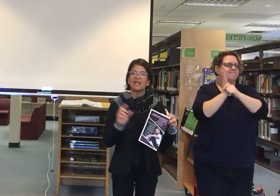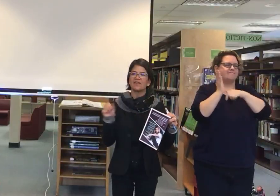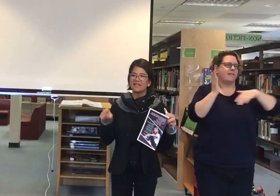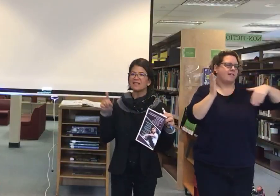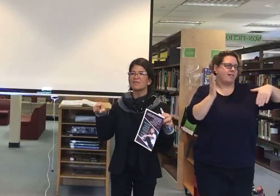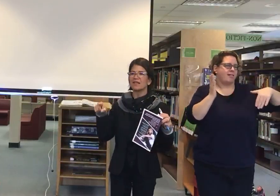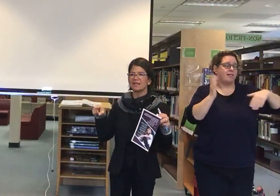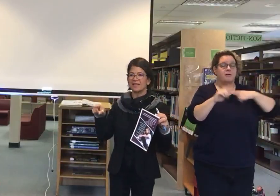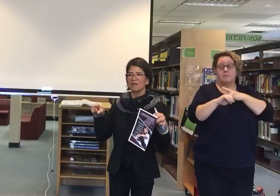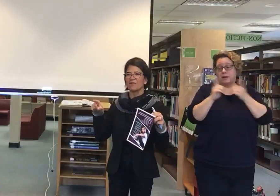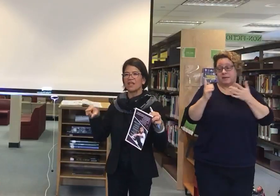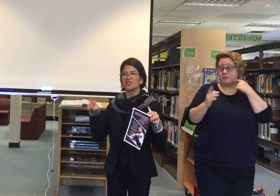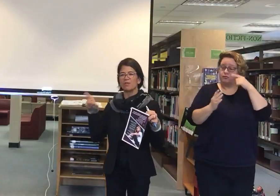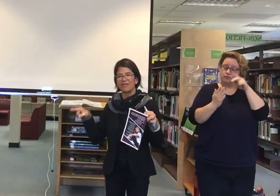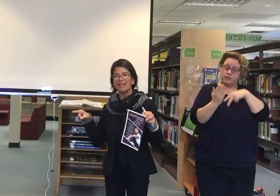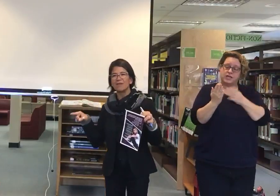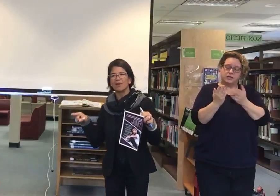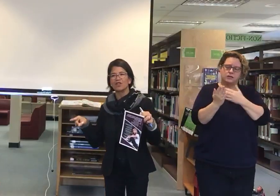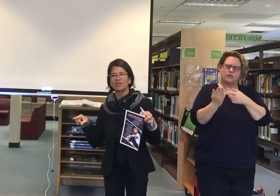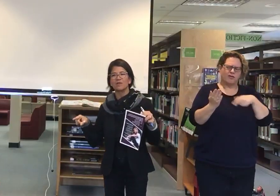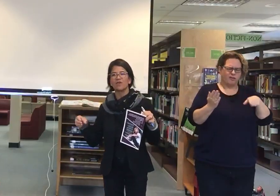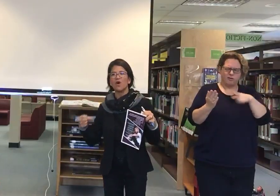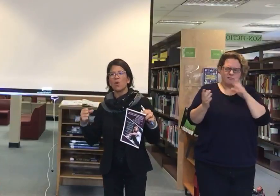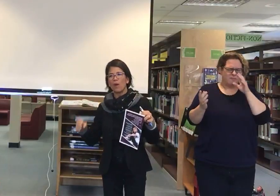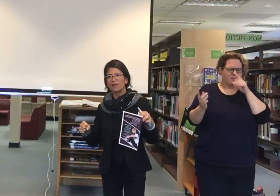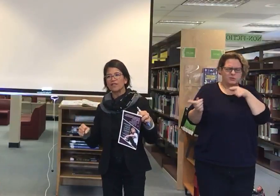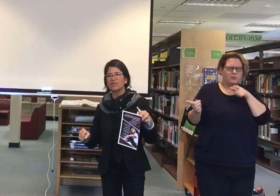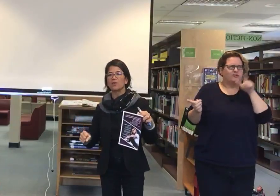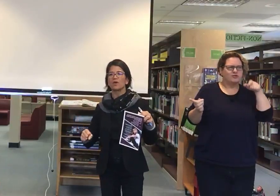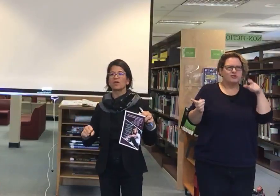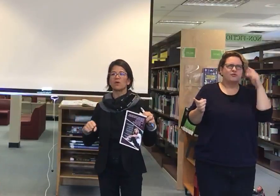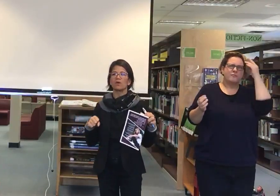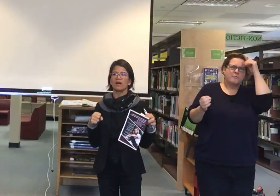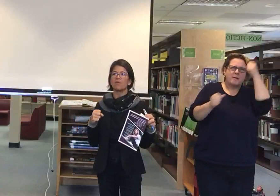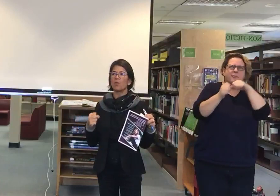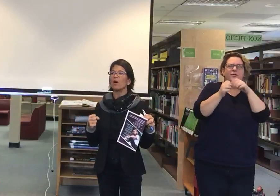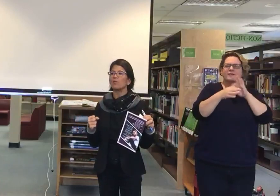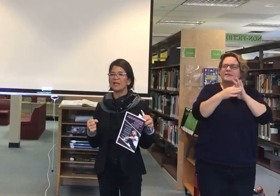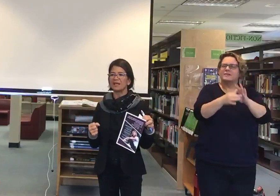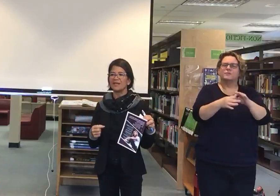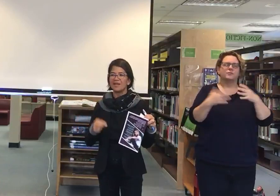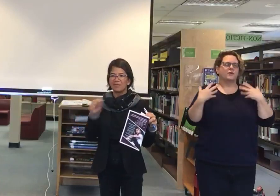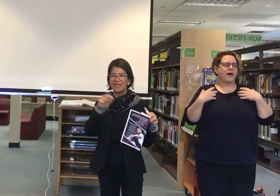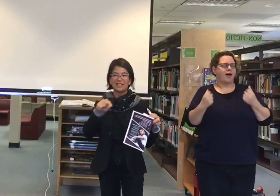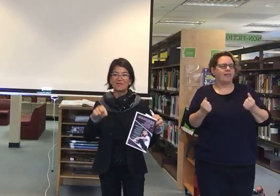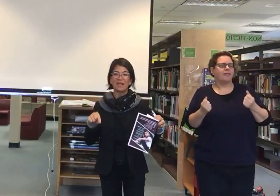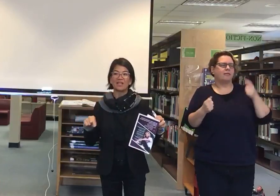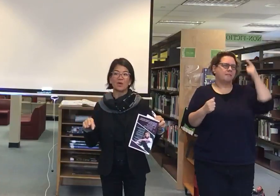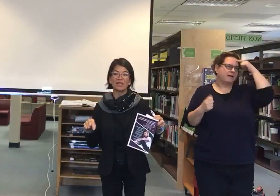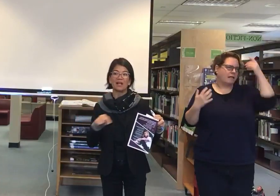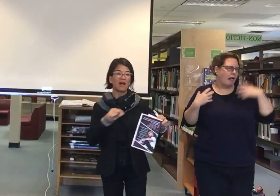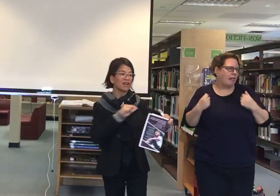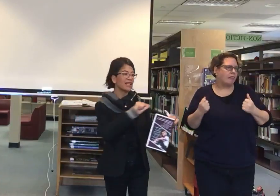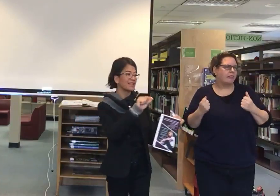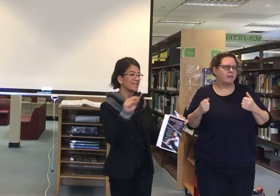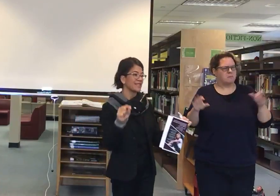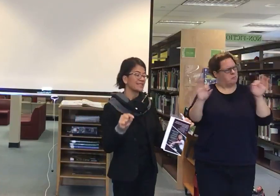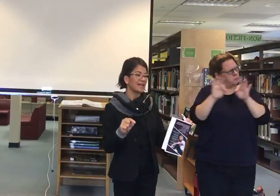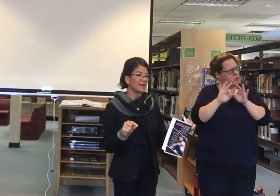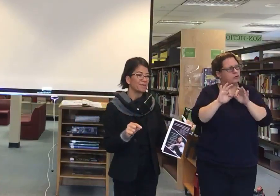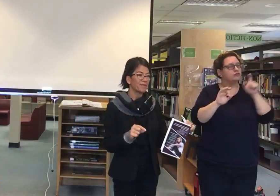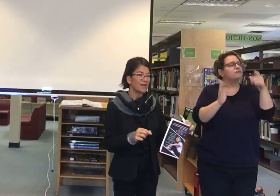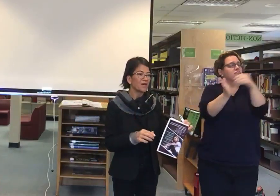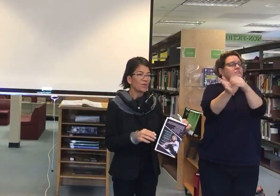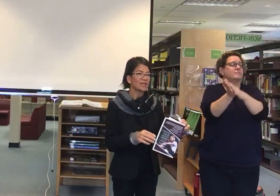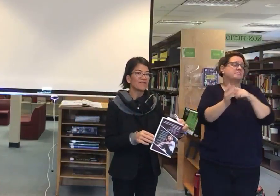think, now this is something that they should be thinking about in terms of wellness or well-being, please just make a note, and I'll collect these